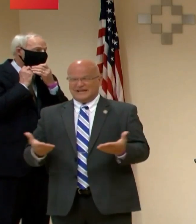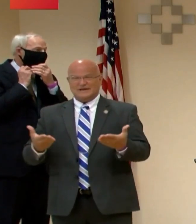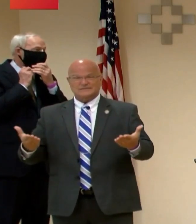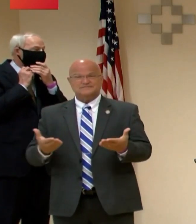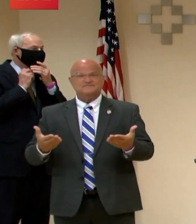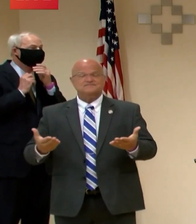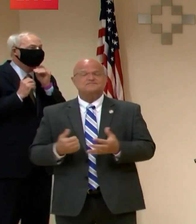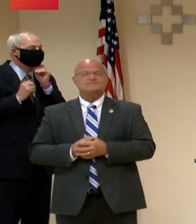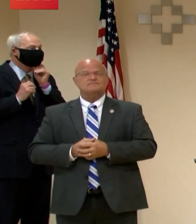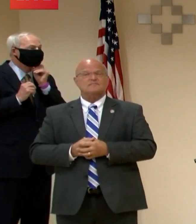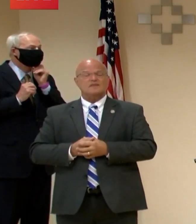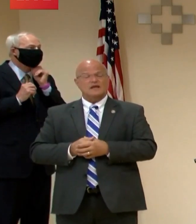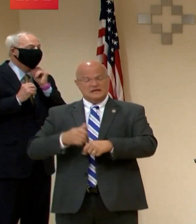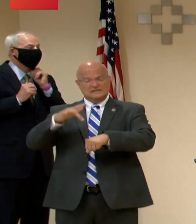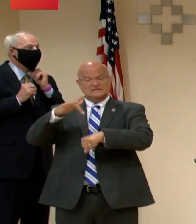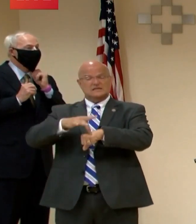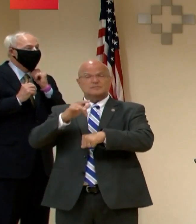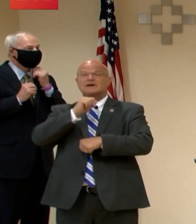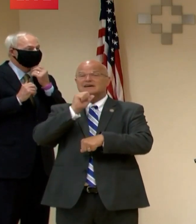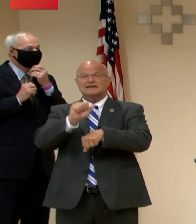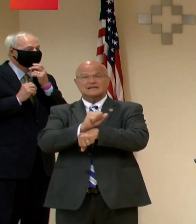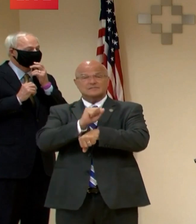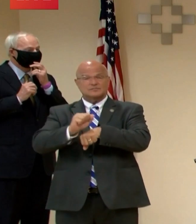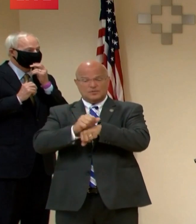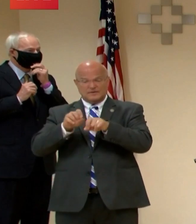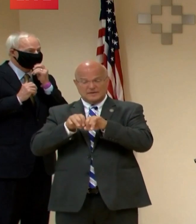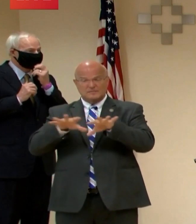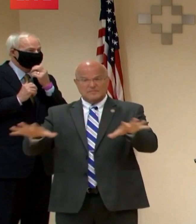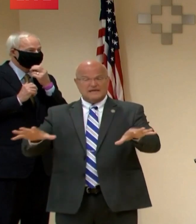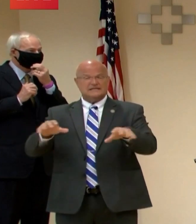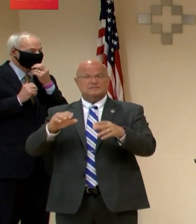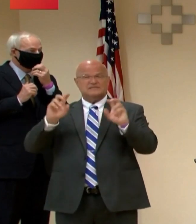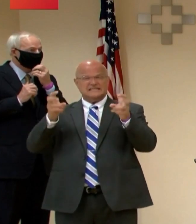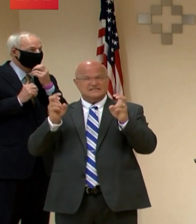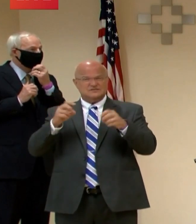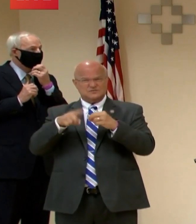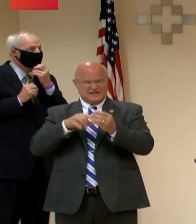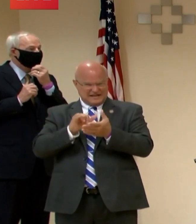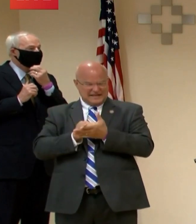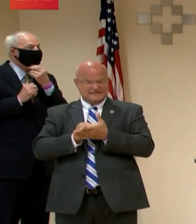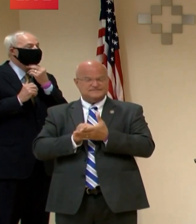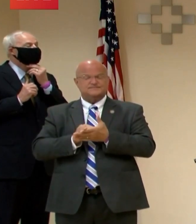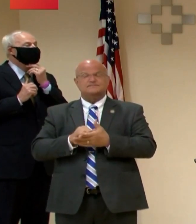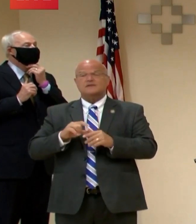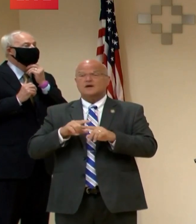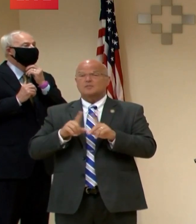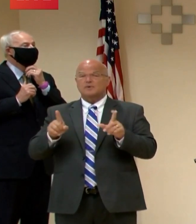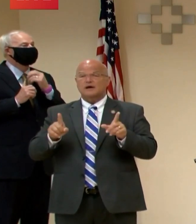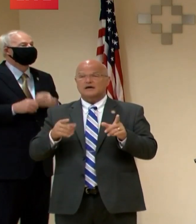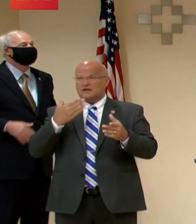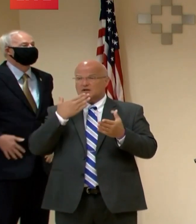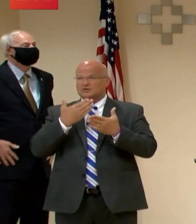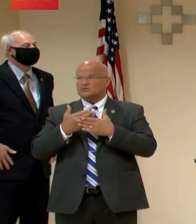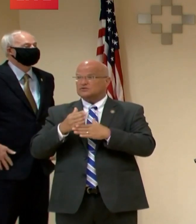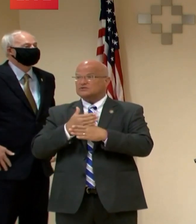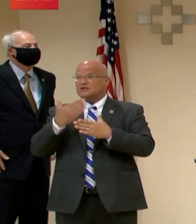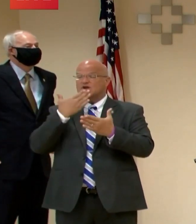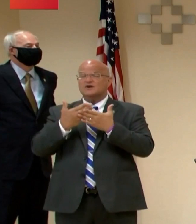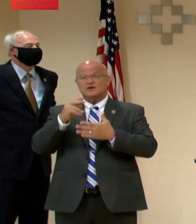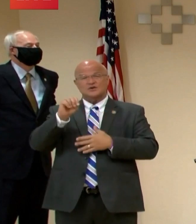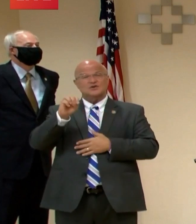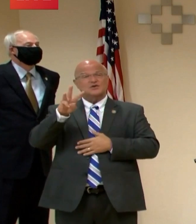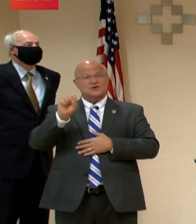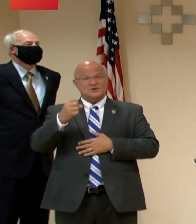And I do want to touch on the unemployment and the pandemic unemployment, some issues related to that. But it is nice to share some good news and